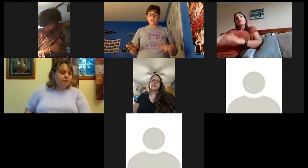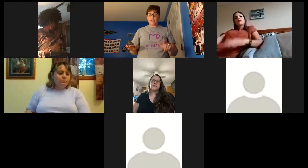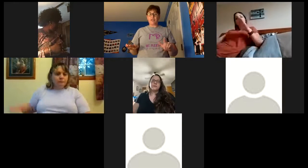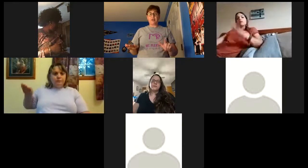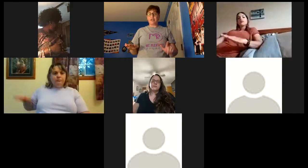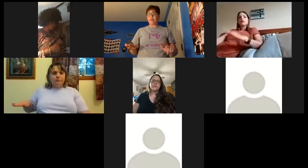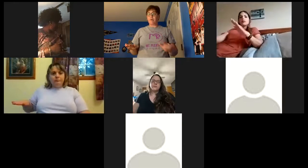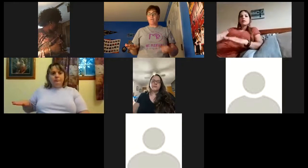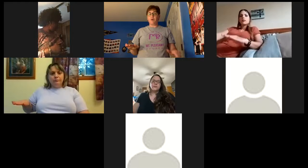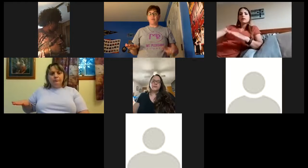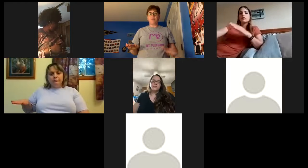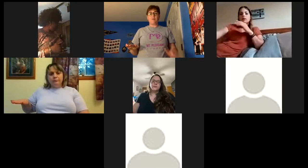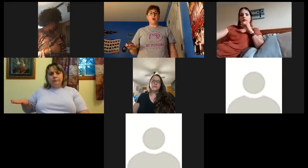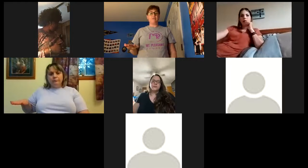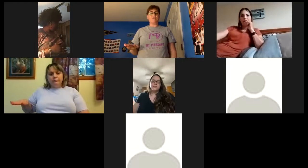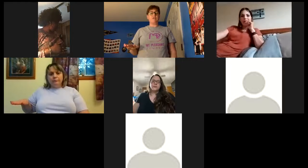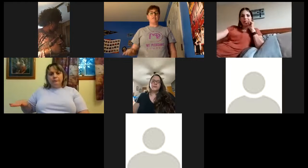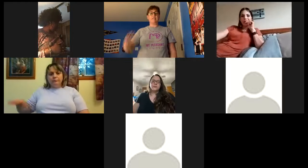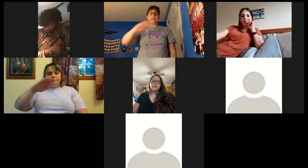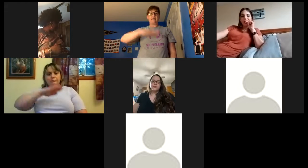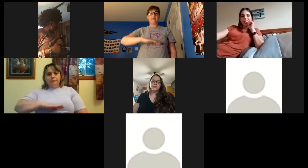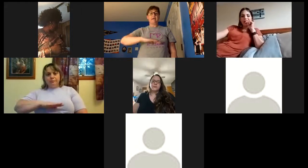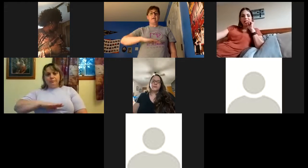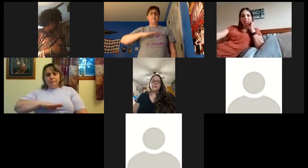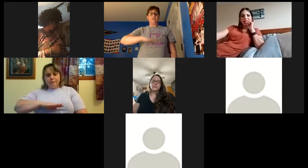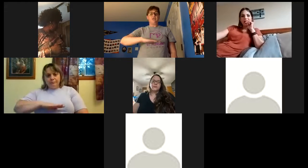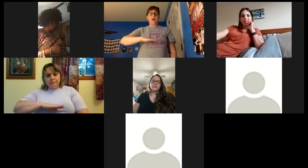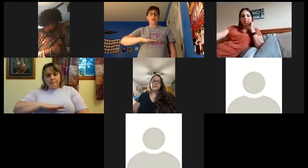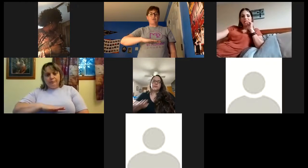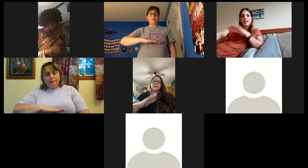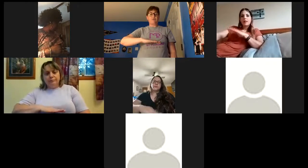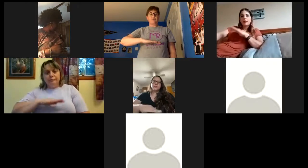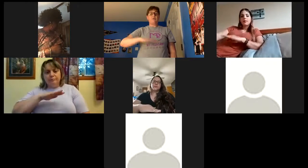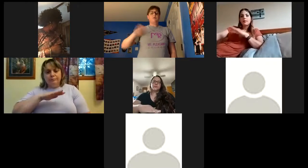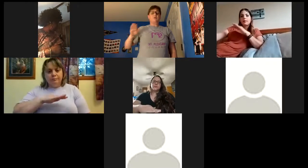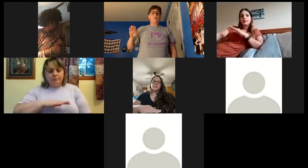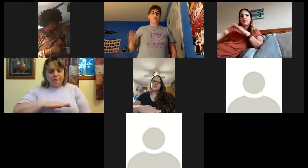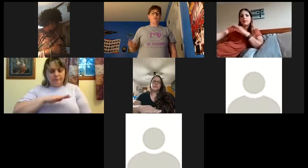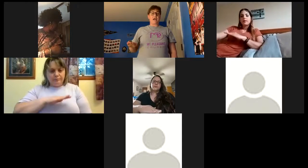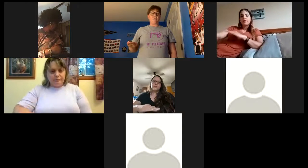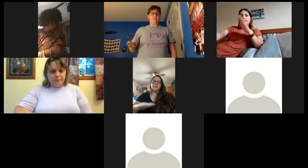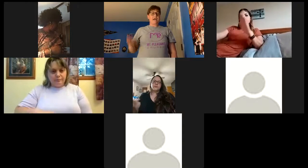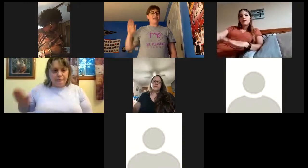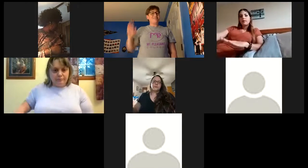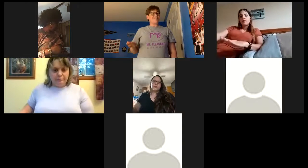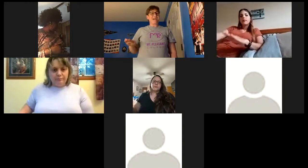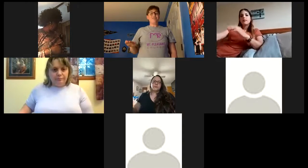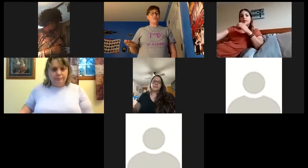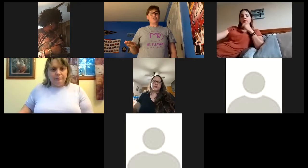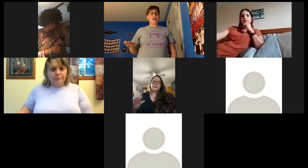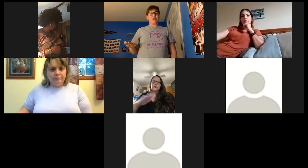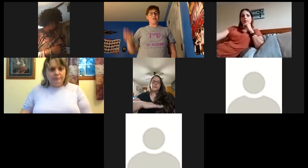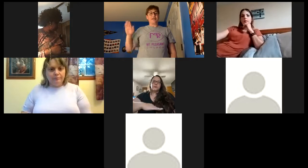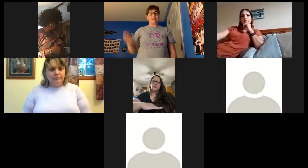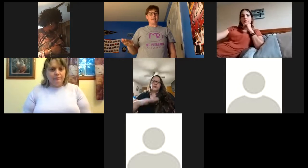probably should have just gone ahead and put both of them on there so you could see. But child or child. I just